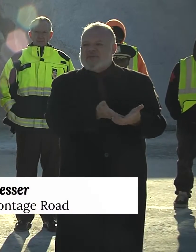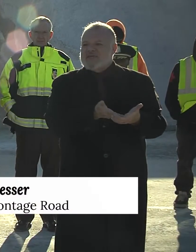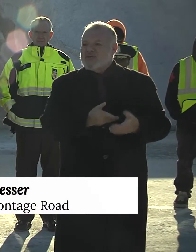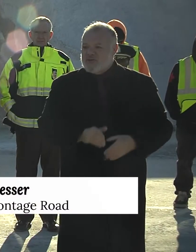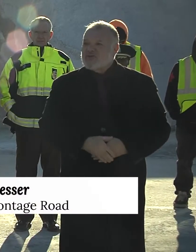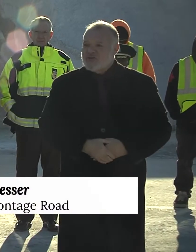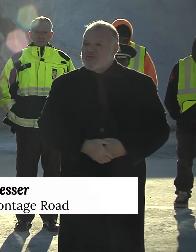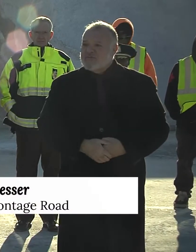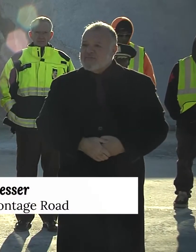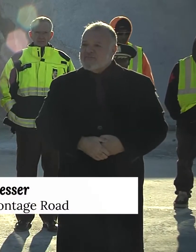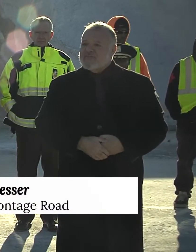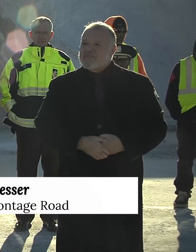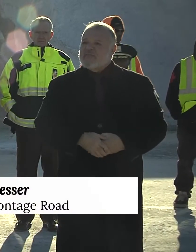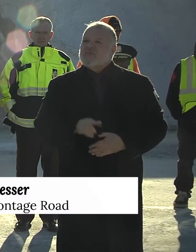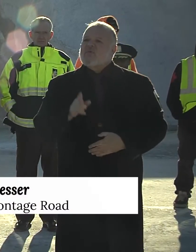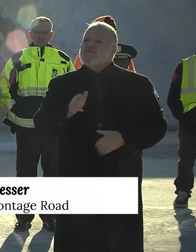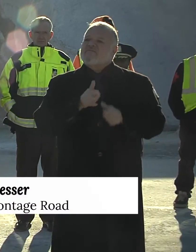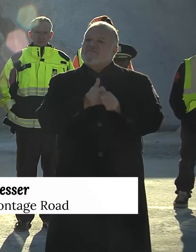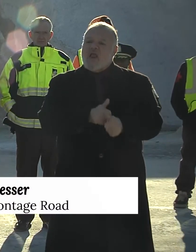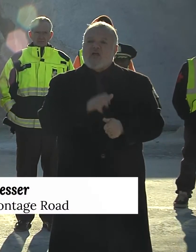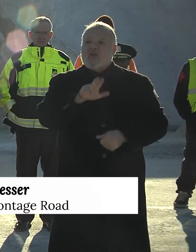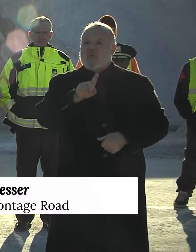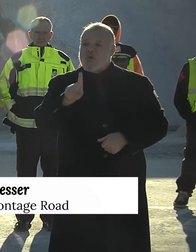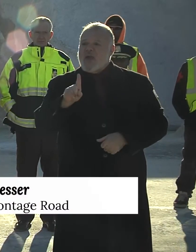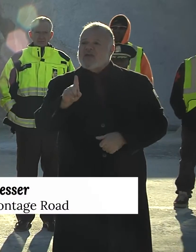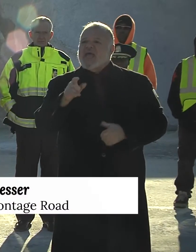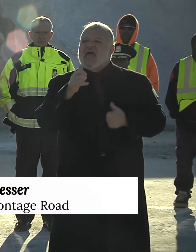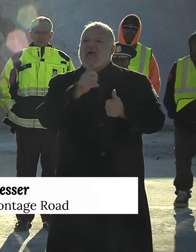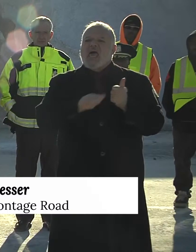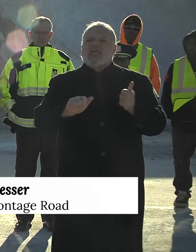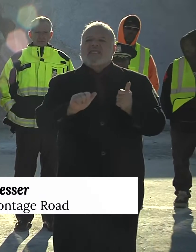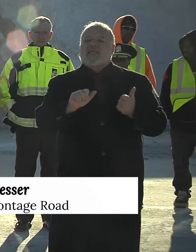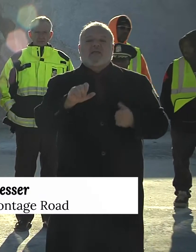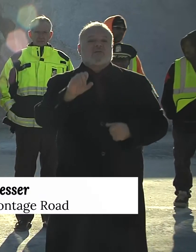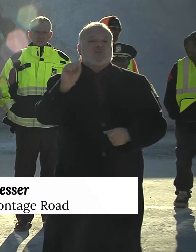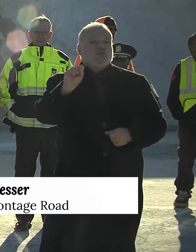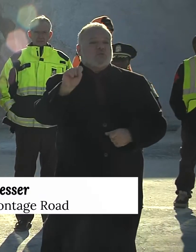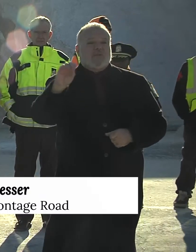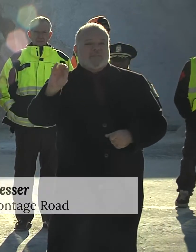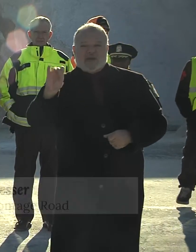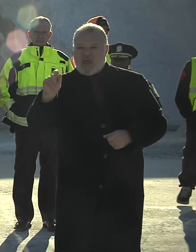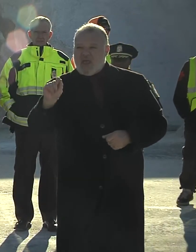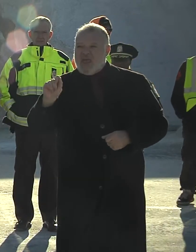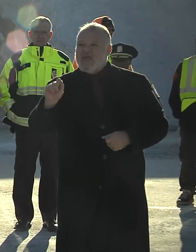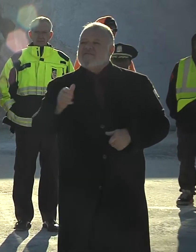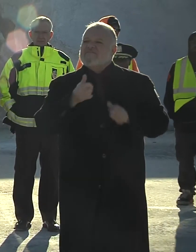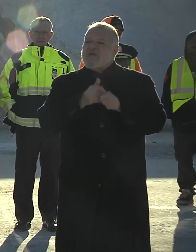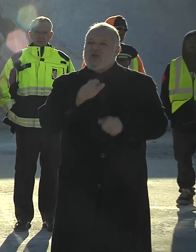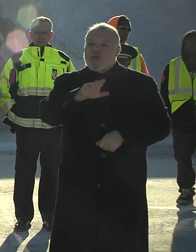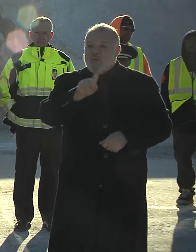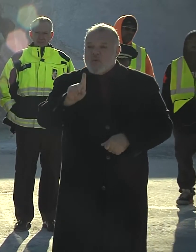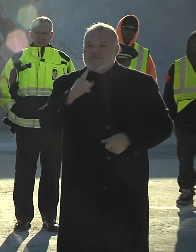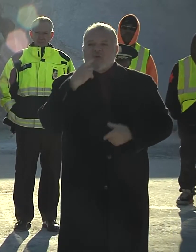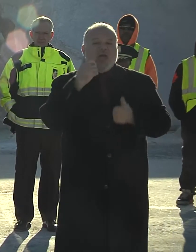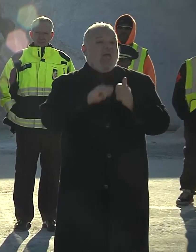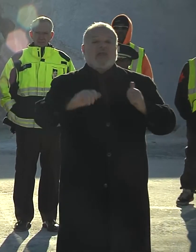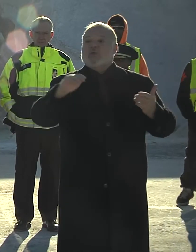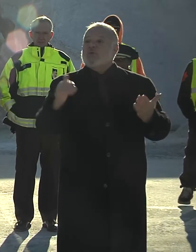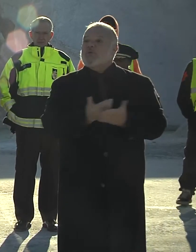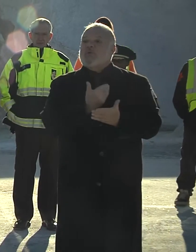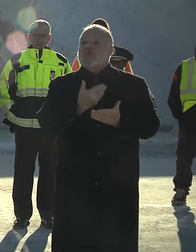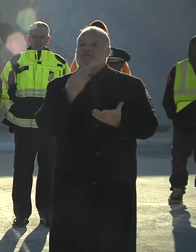social platforms for live updates. Thank you so much for your time. And next up, we have the Chief of Housing, Sheila